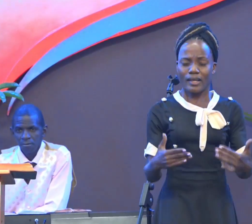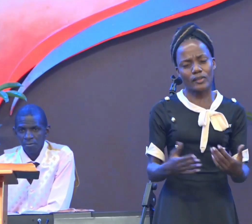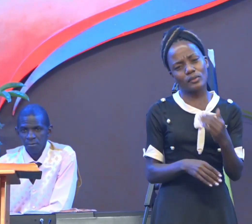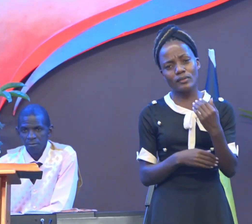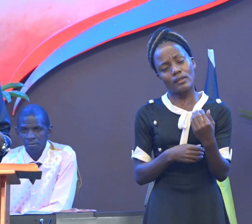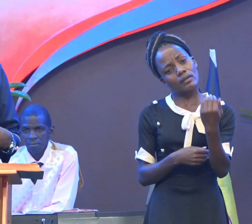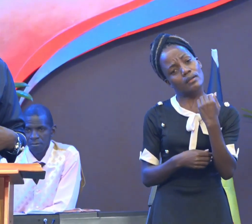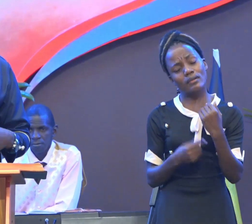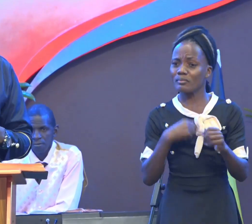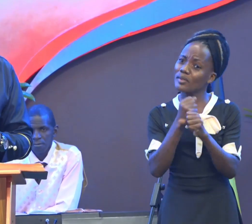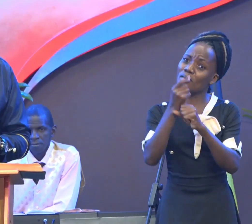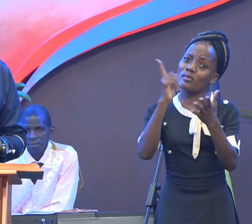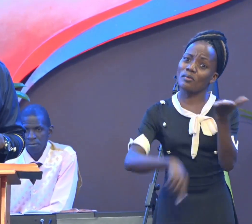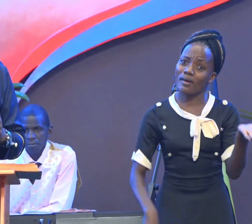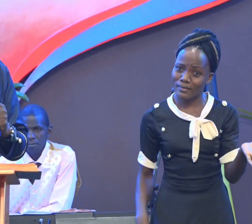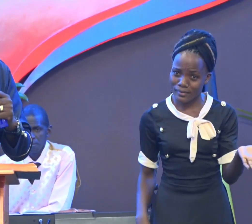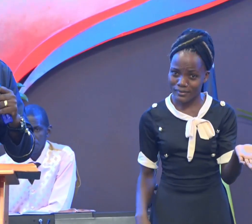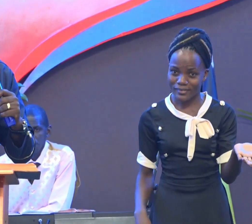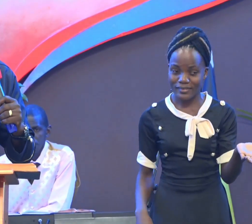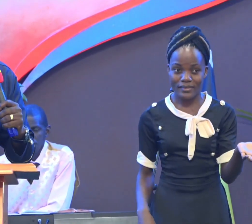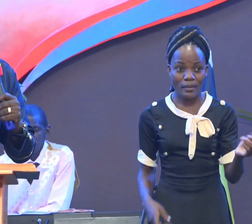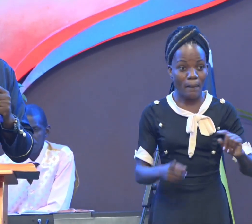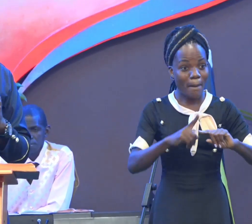you ask him, what did I do to him?